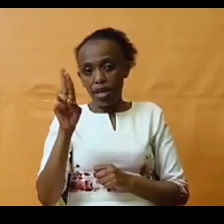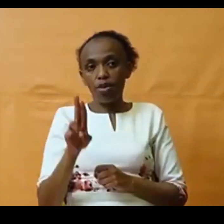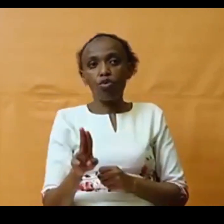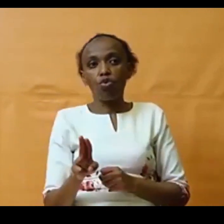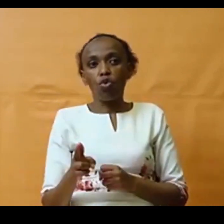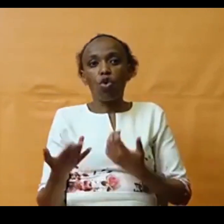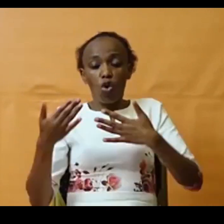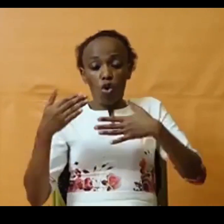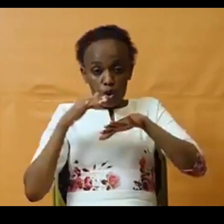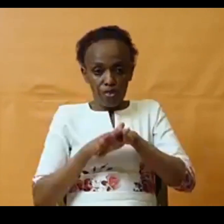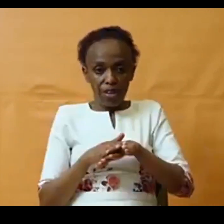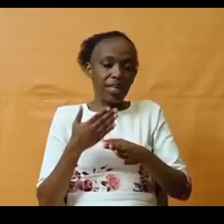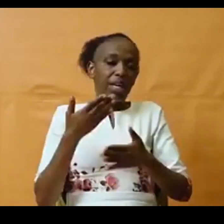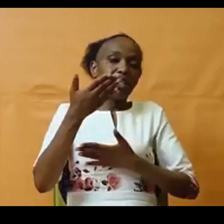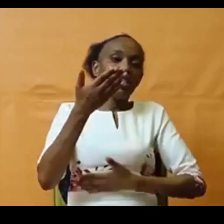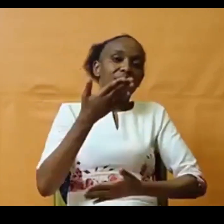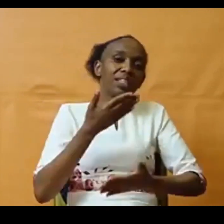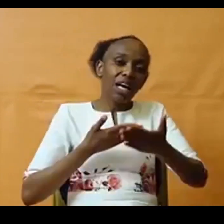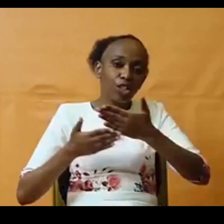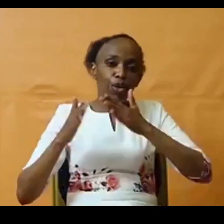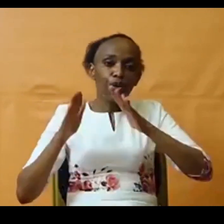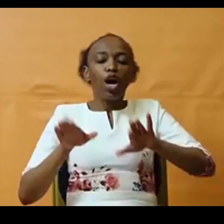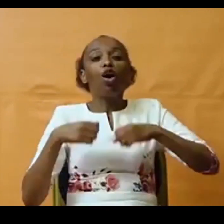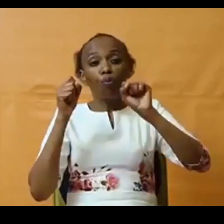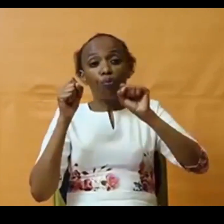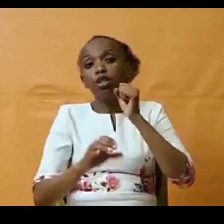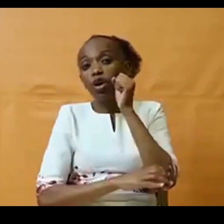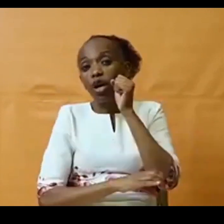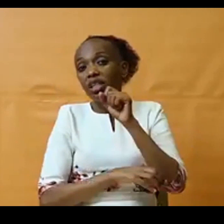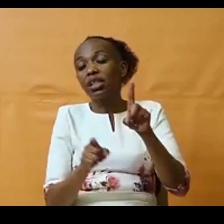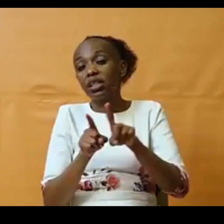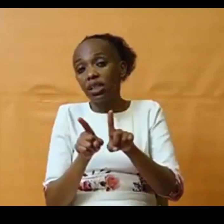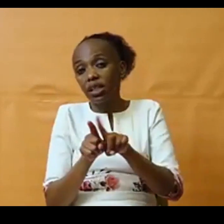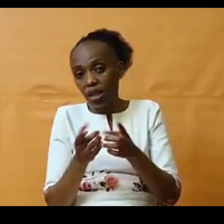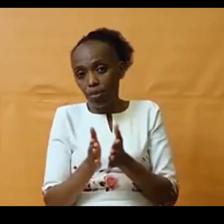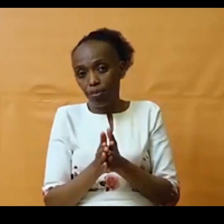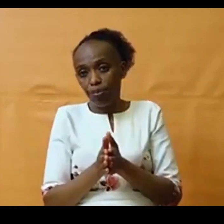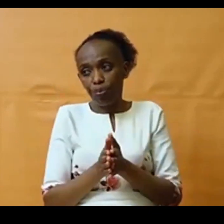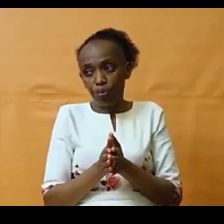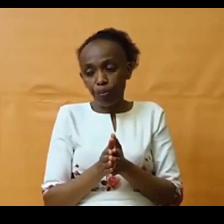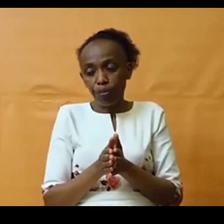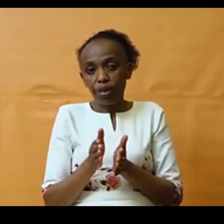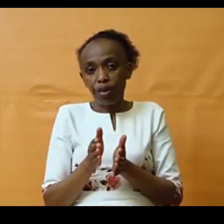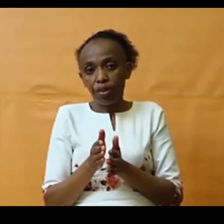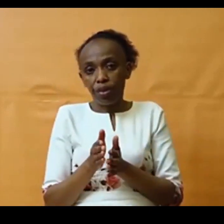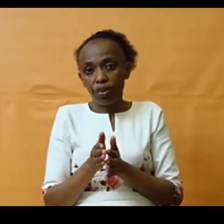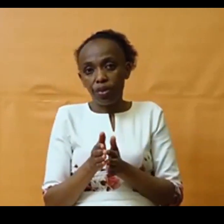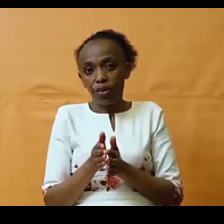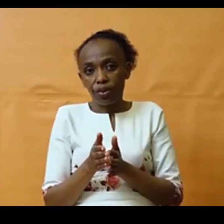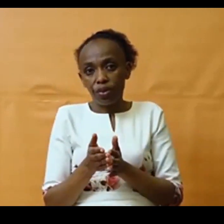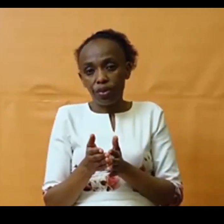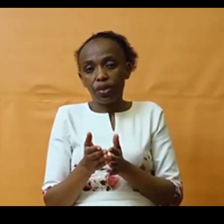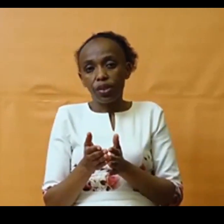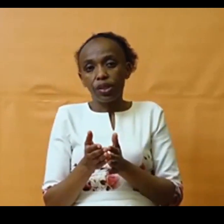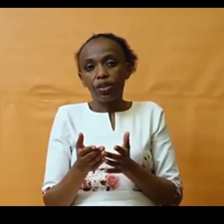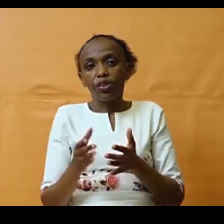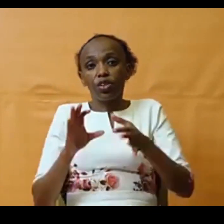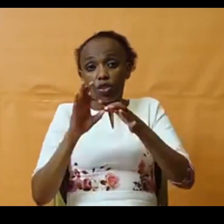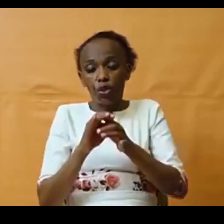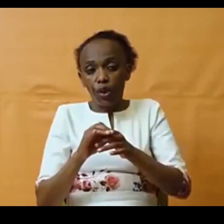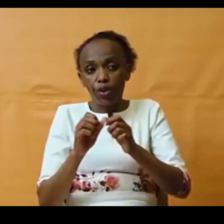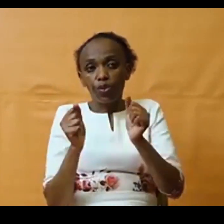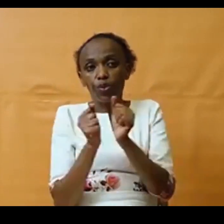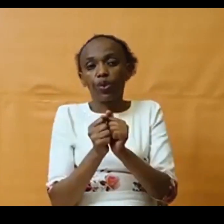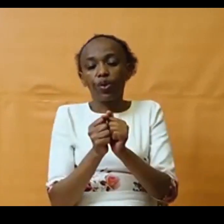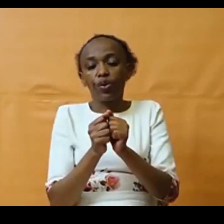of discussions? How can countries even pool their risk, pool their assets to get even more finance,